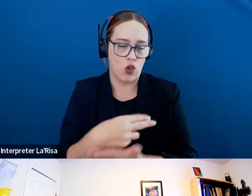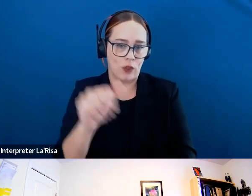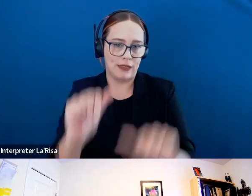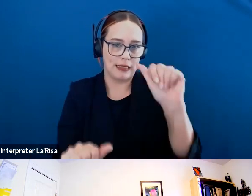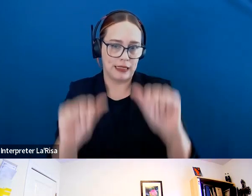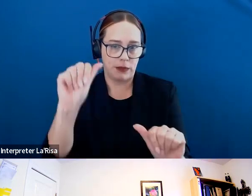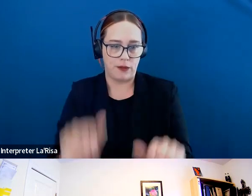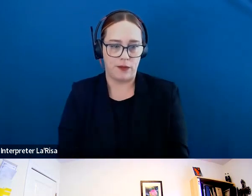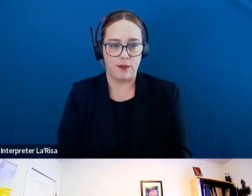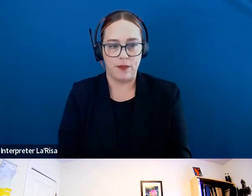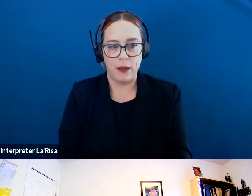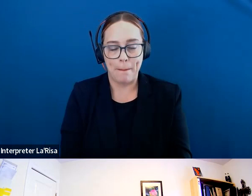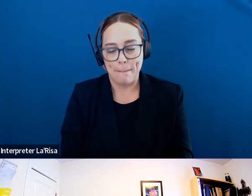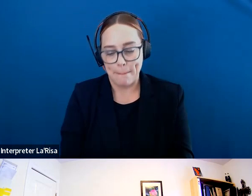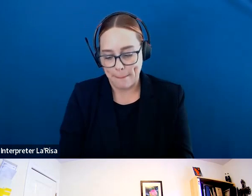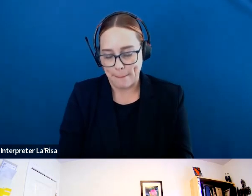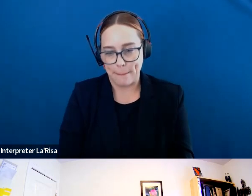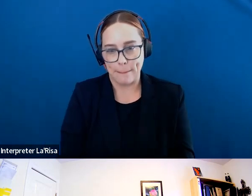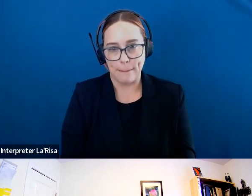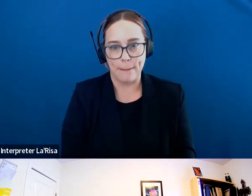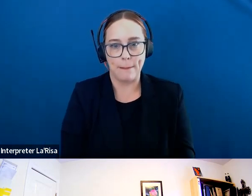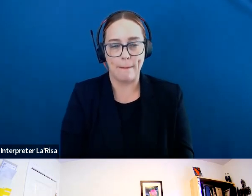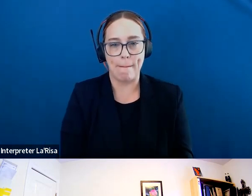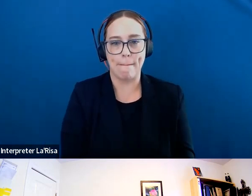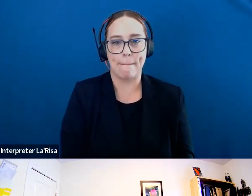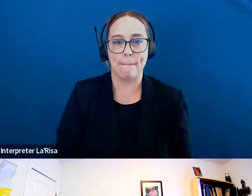So let's go on to slide 15.